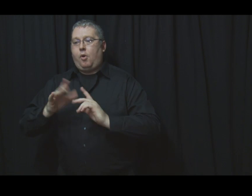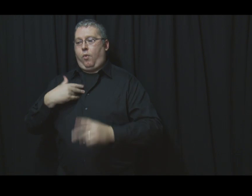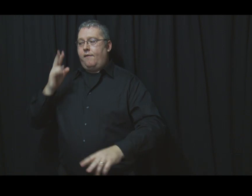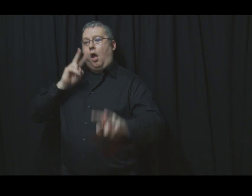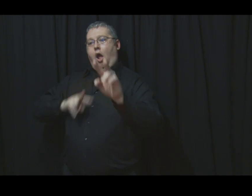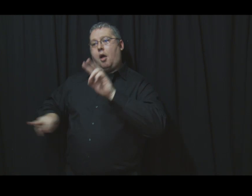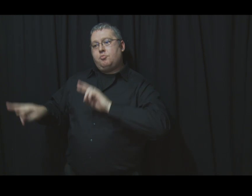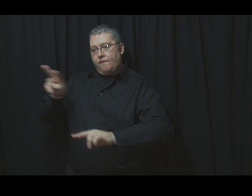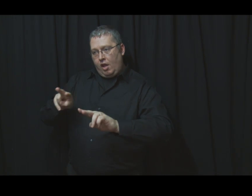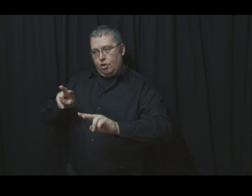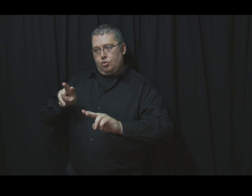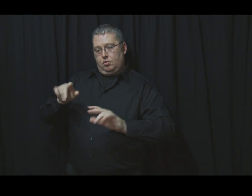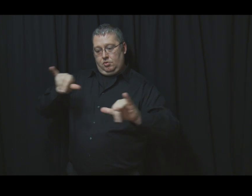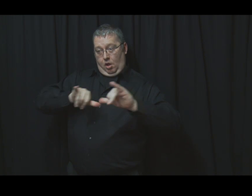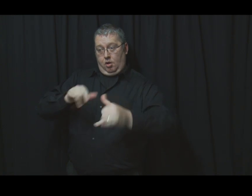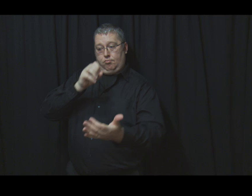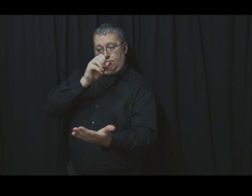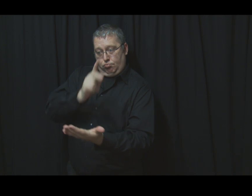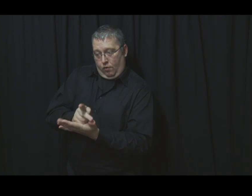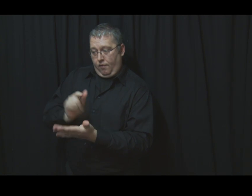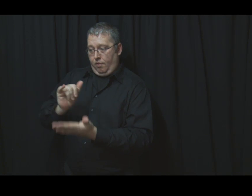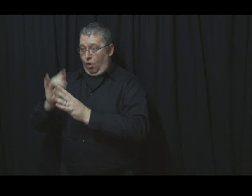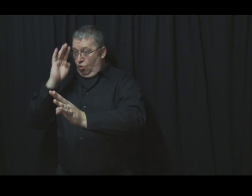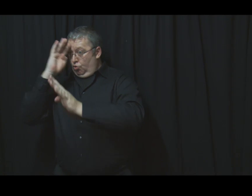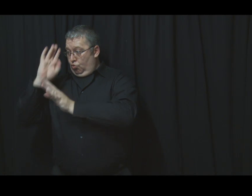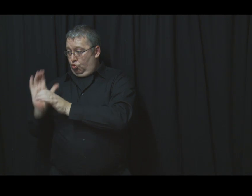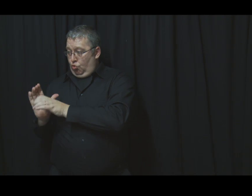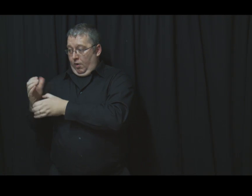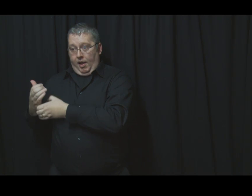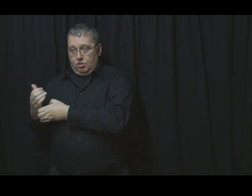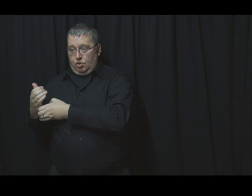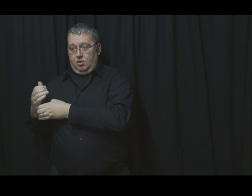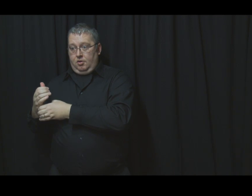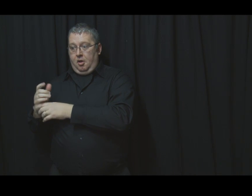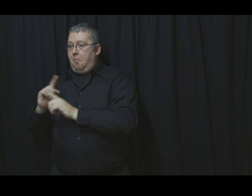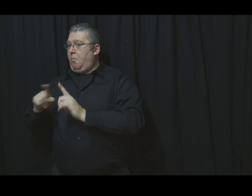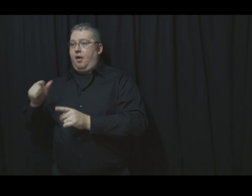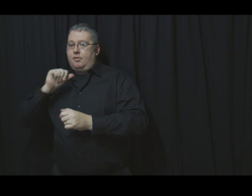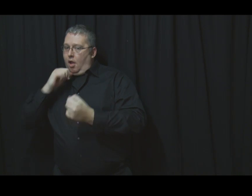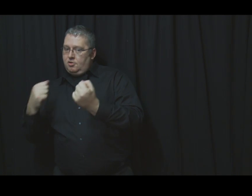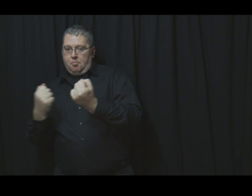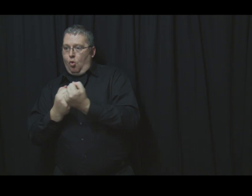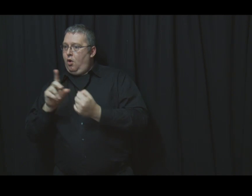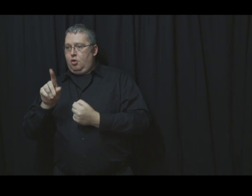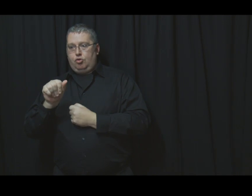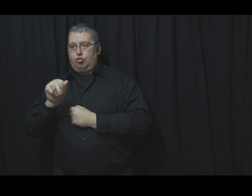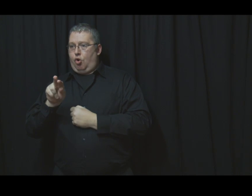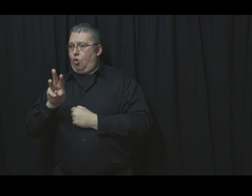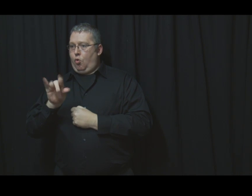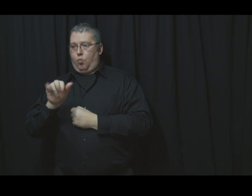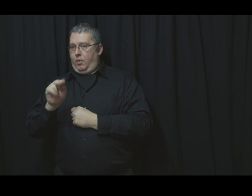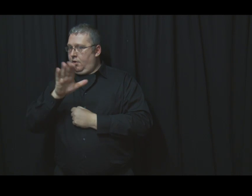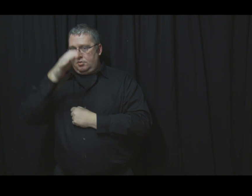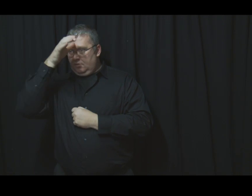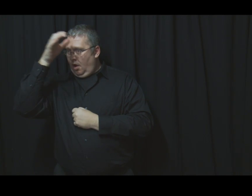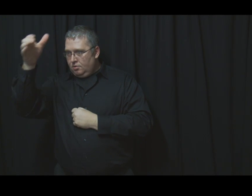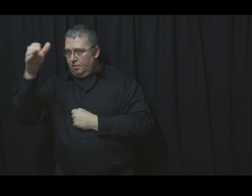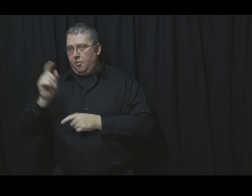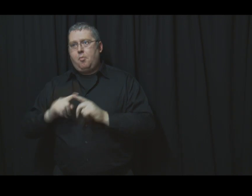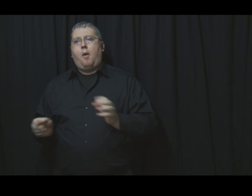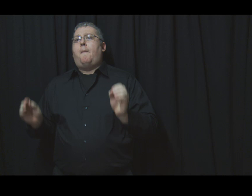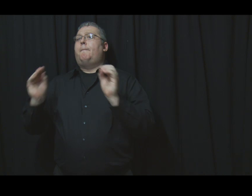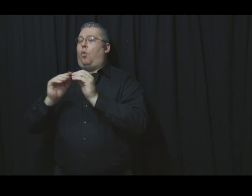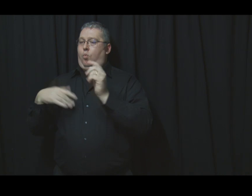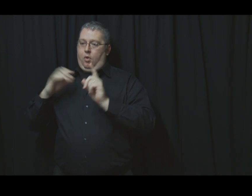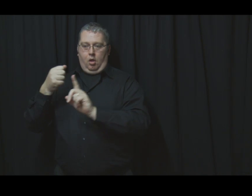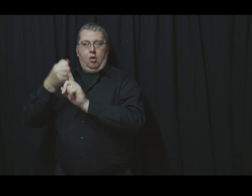science confirming the creation account, not confirming at all Darwin's ideas. Now, there's much more that could be said on